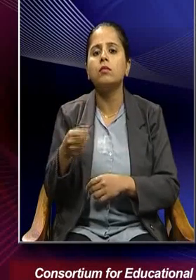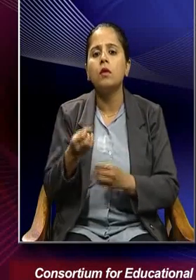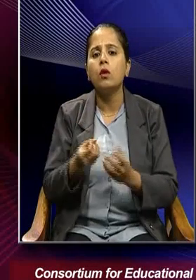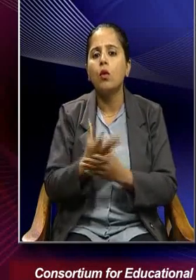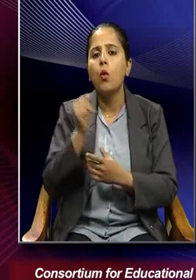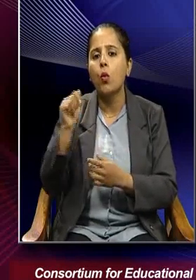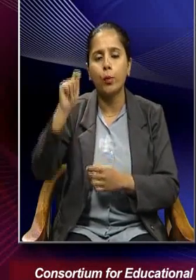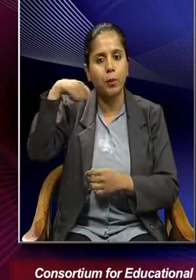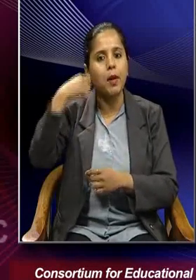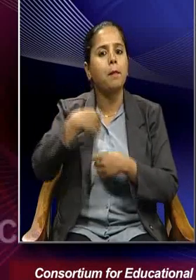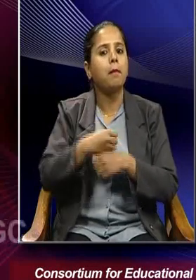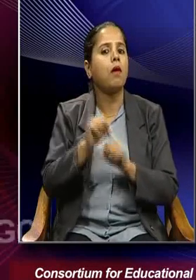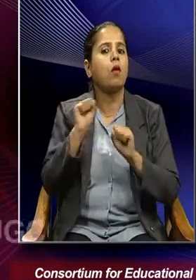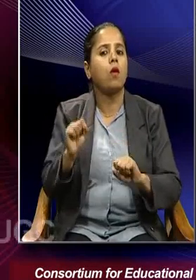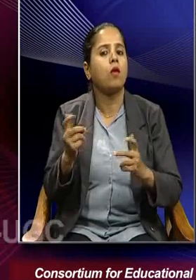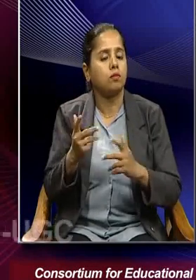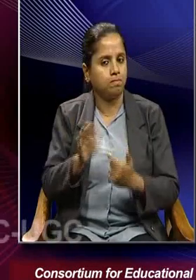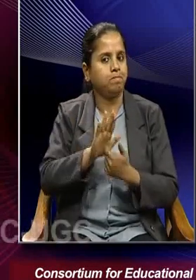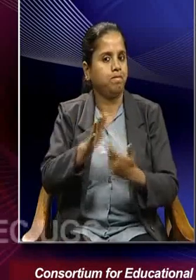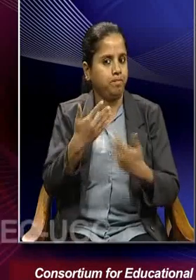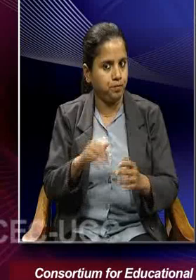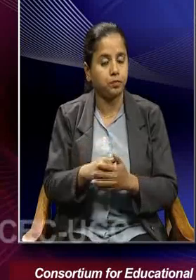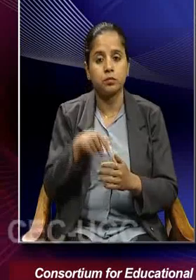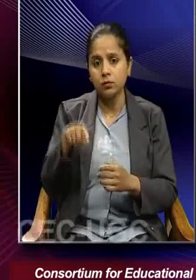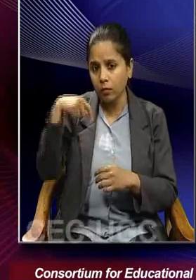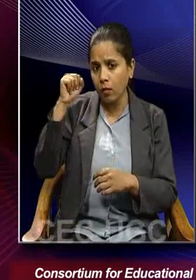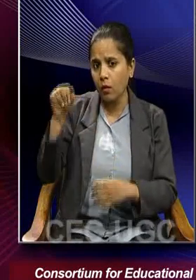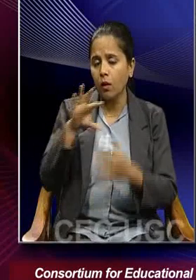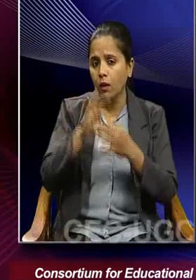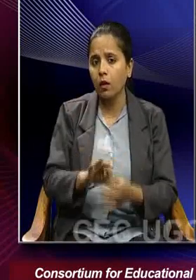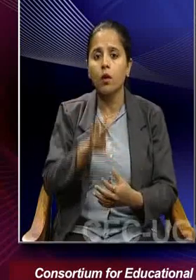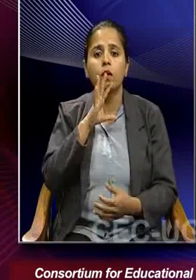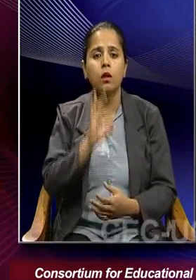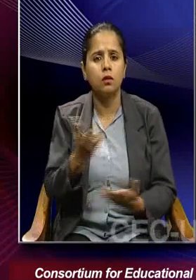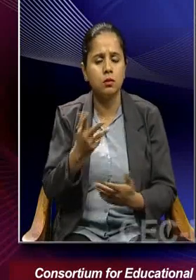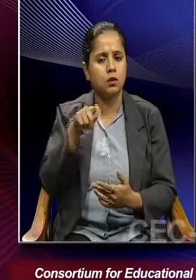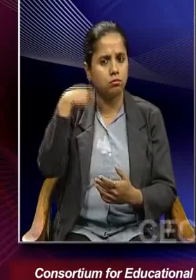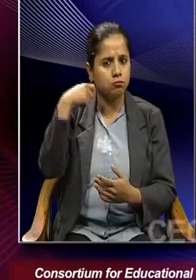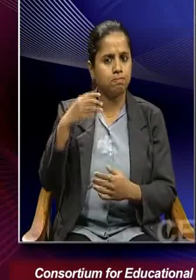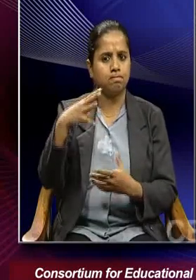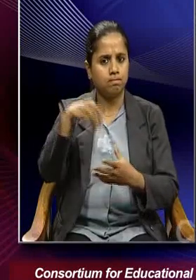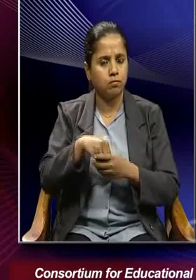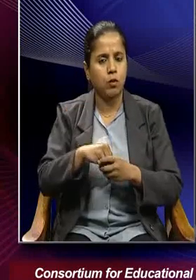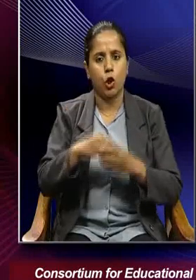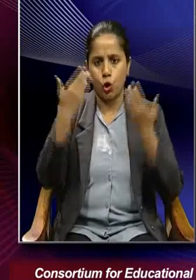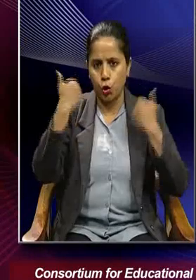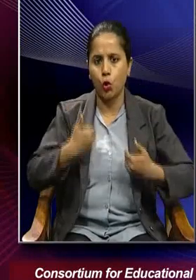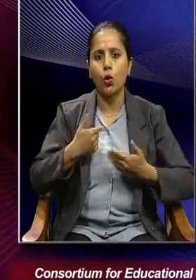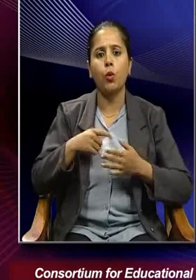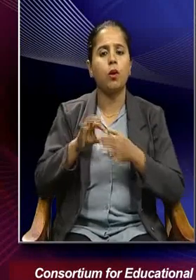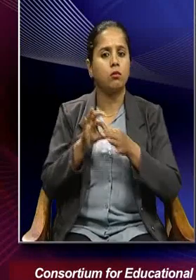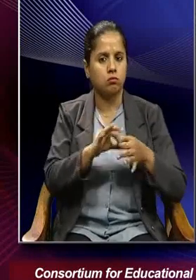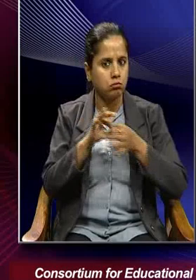him, and how his films they were concerned with the kind of reality of human relationships. What all was